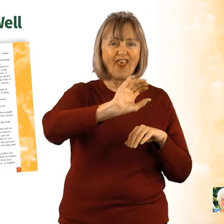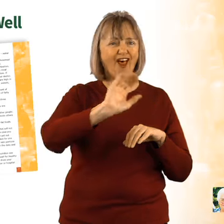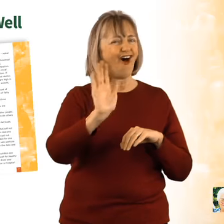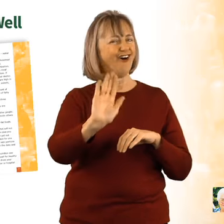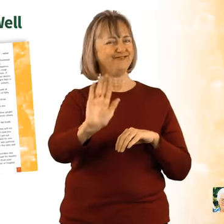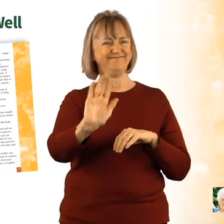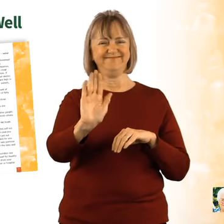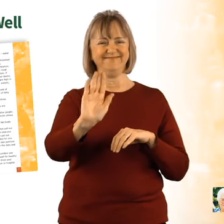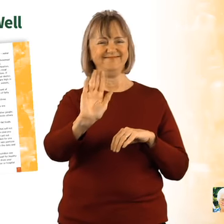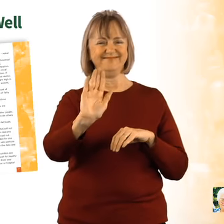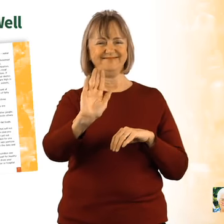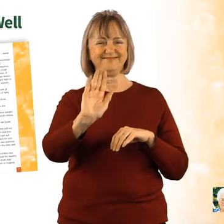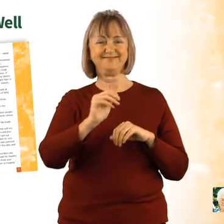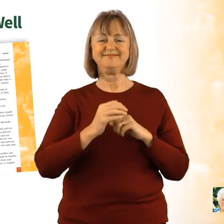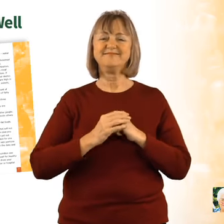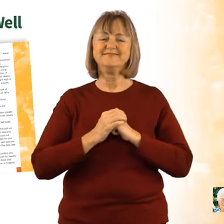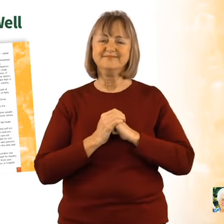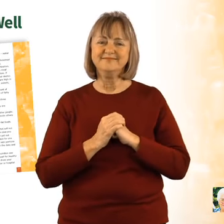Don't add extra salt to foods.